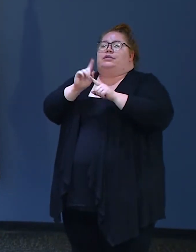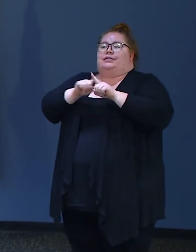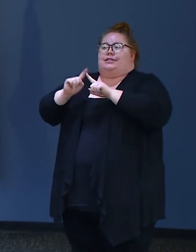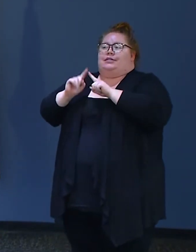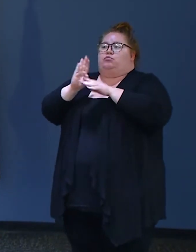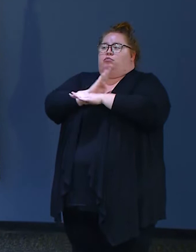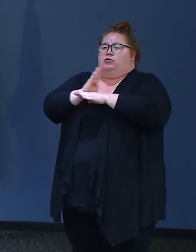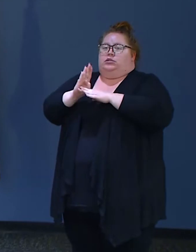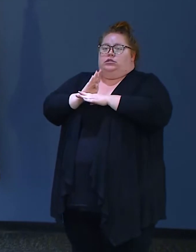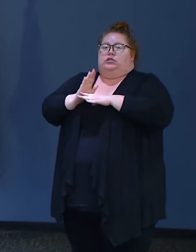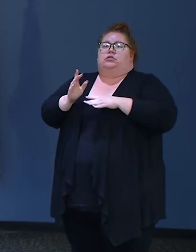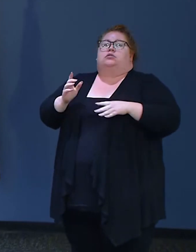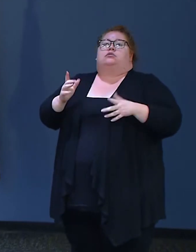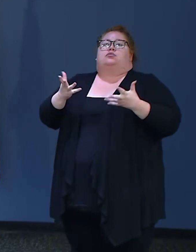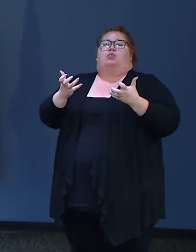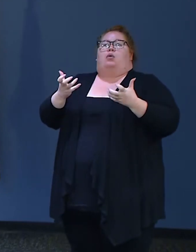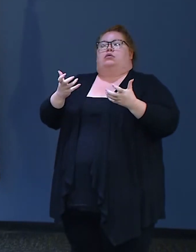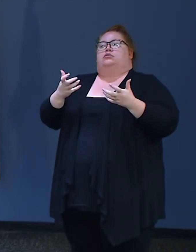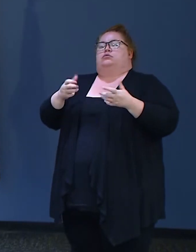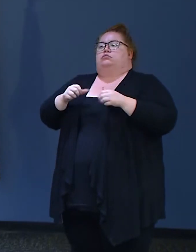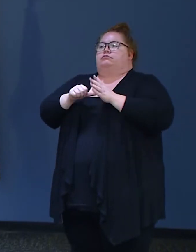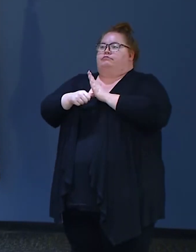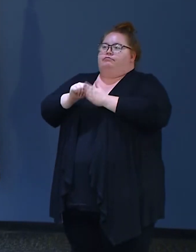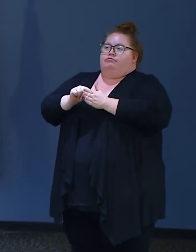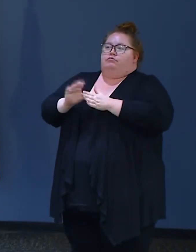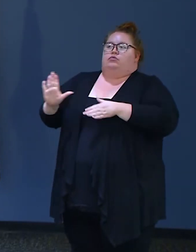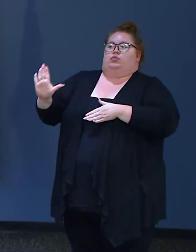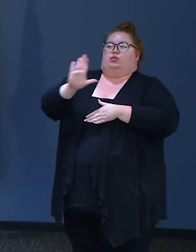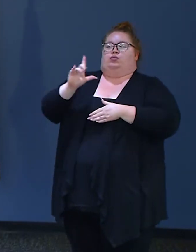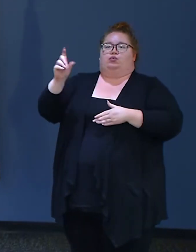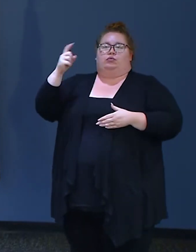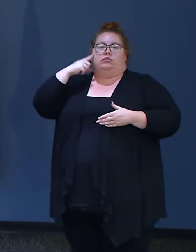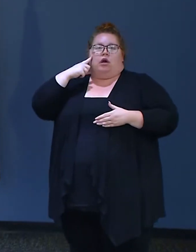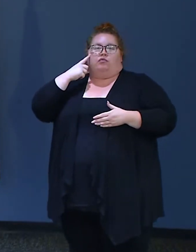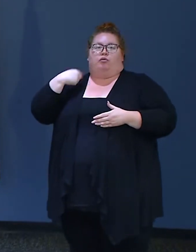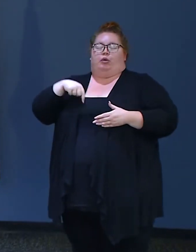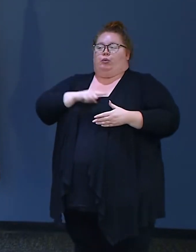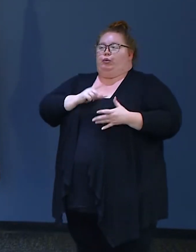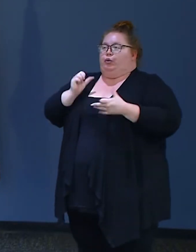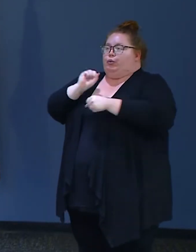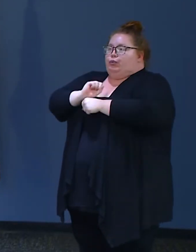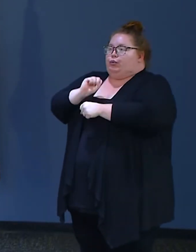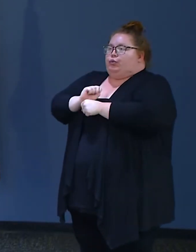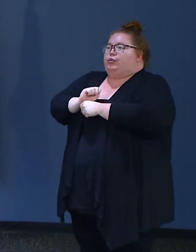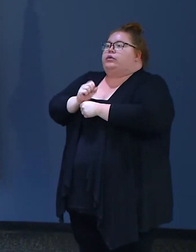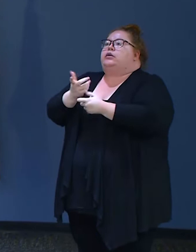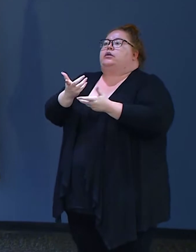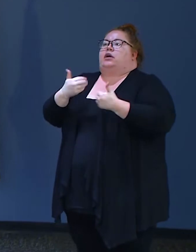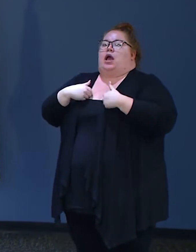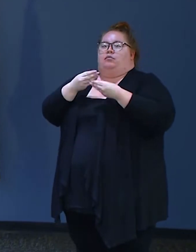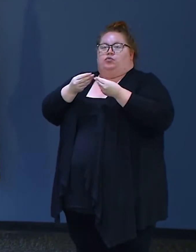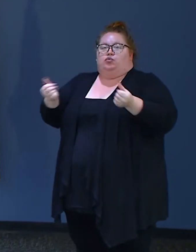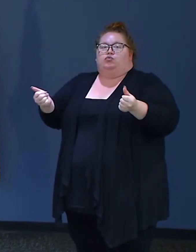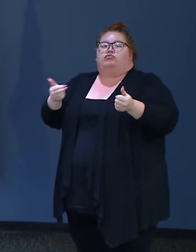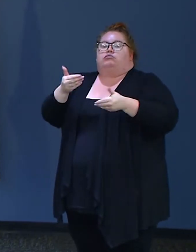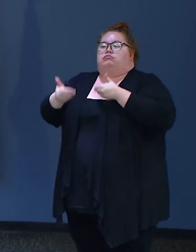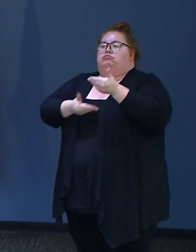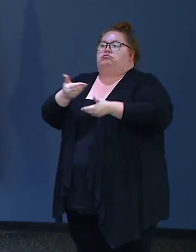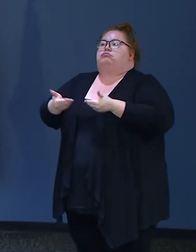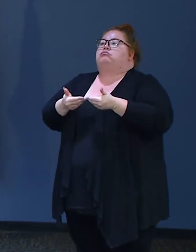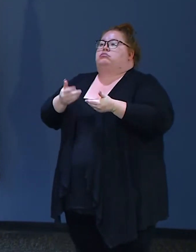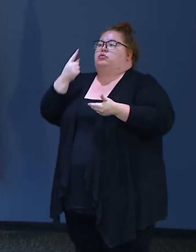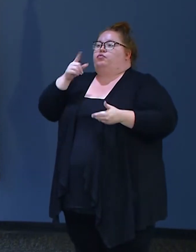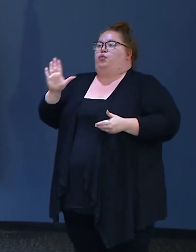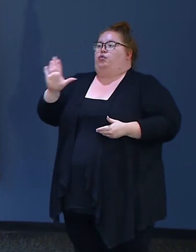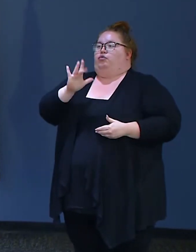your government is soliciting your input and working to find solutions to your concerns. So those are the updates that I